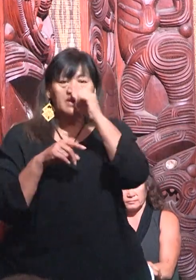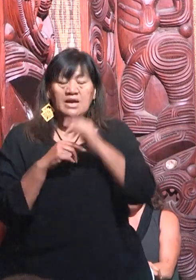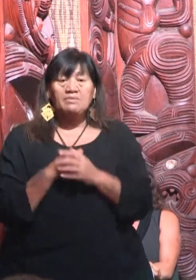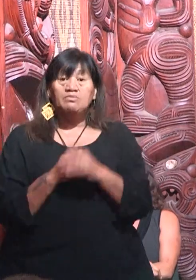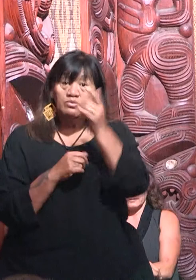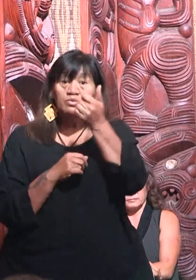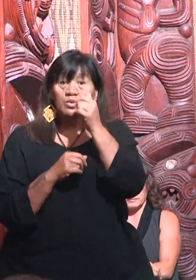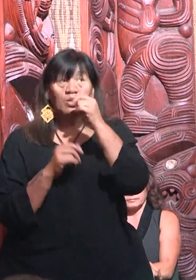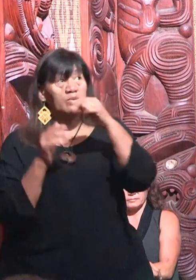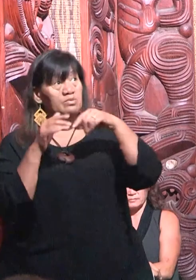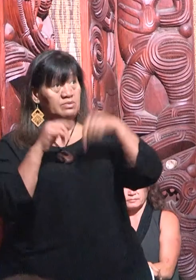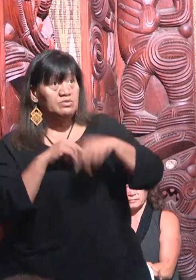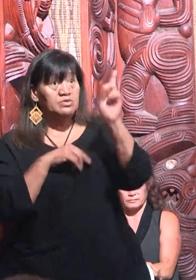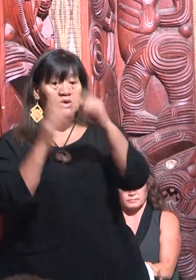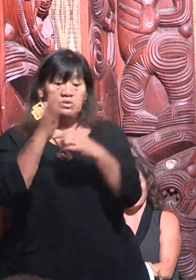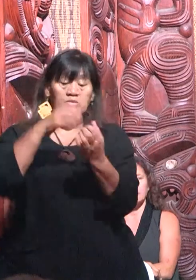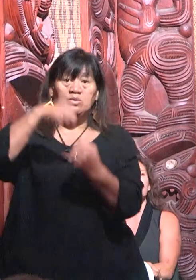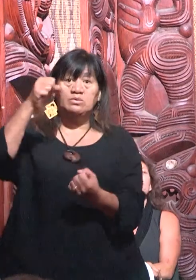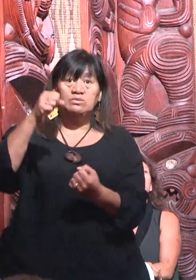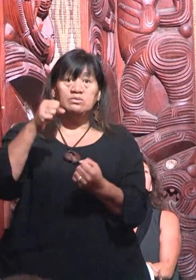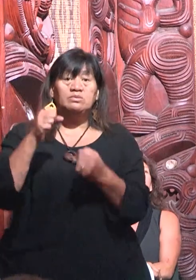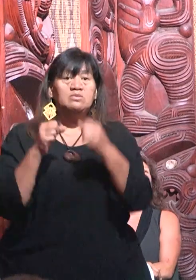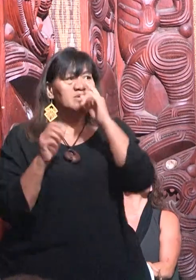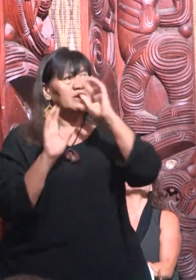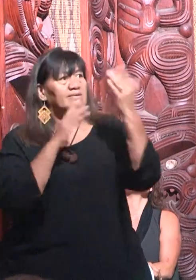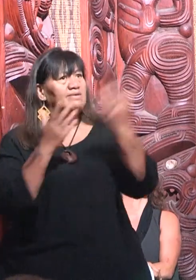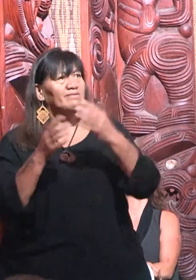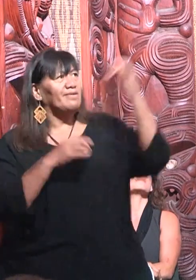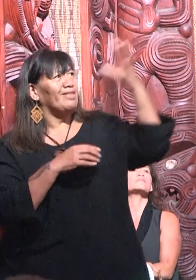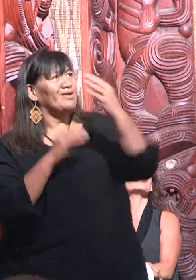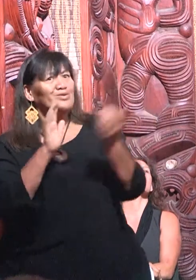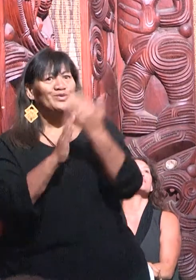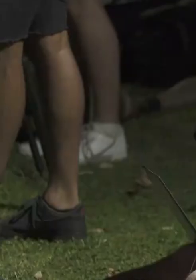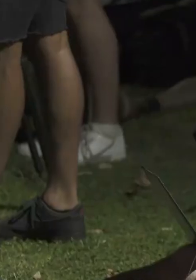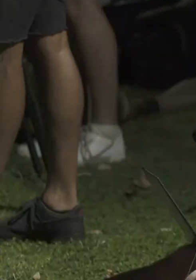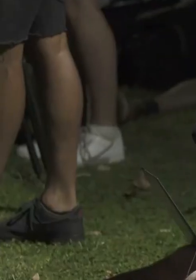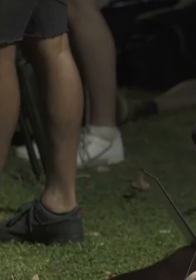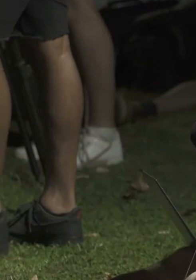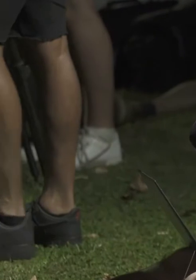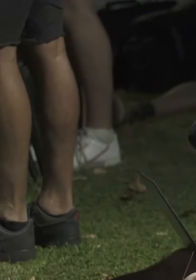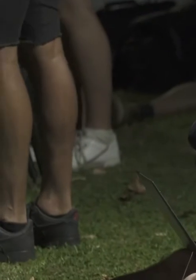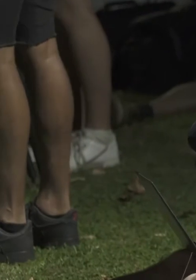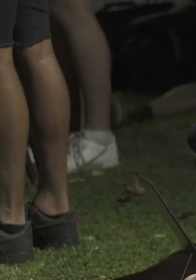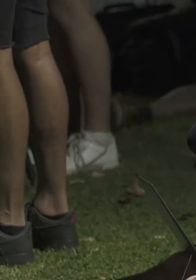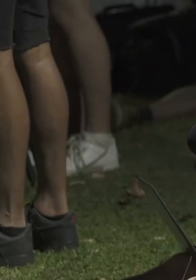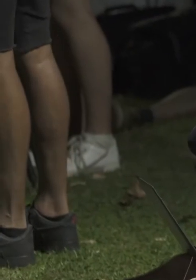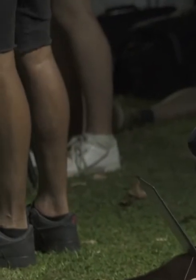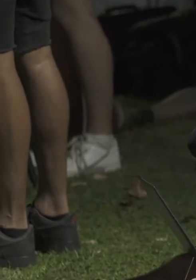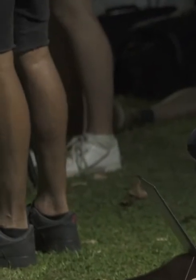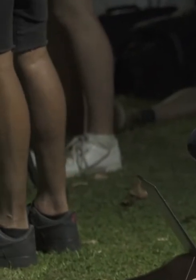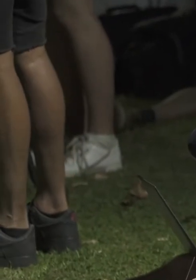sheds light on this Waitangi day and helps to give shape for us to truly